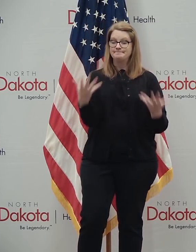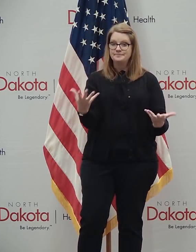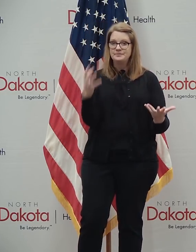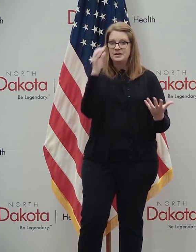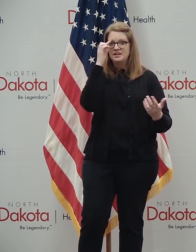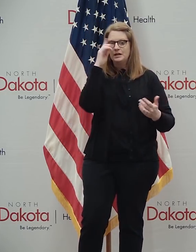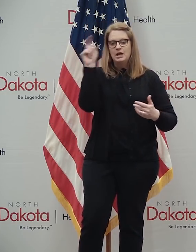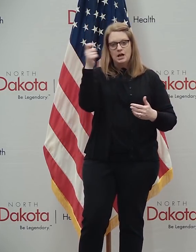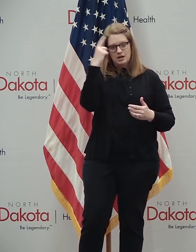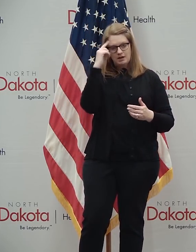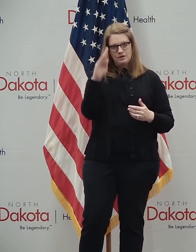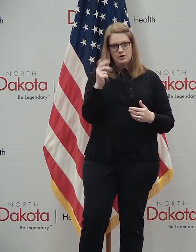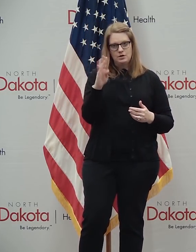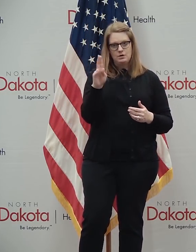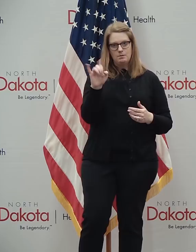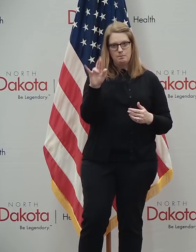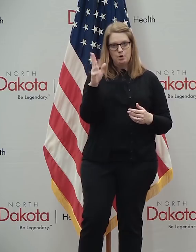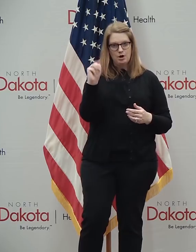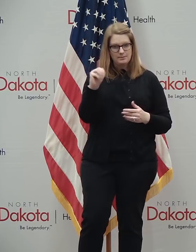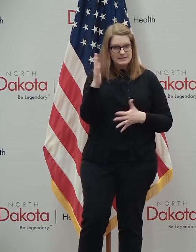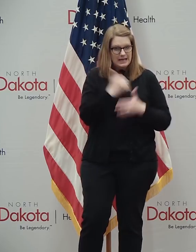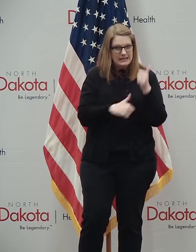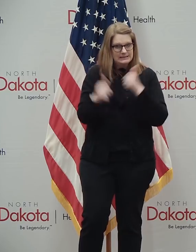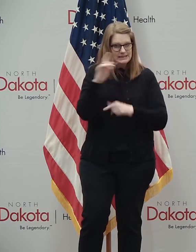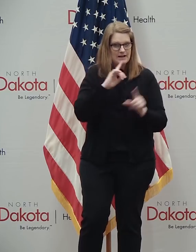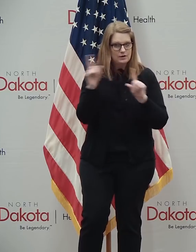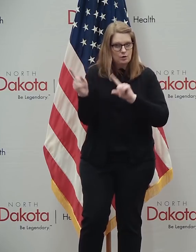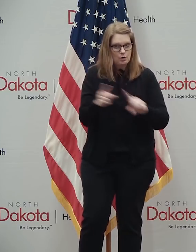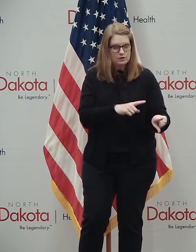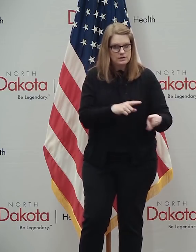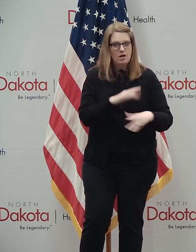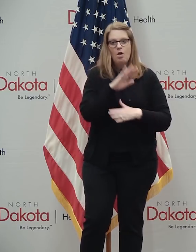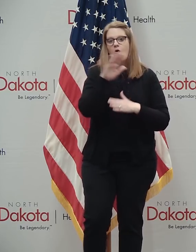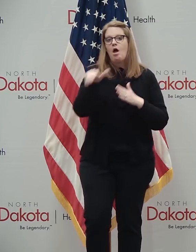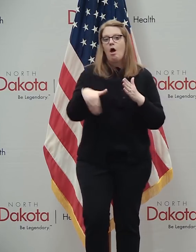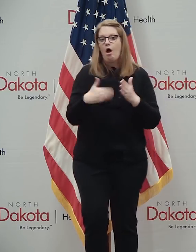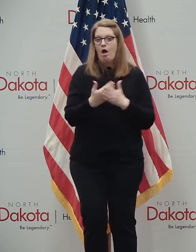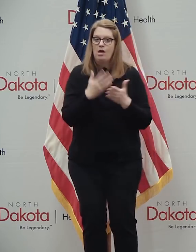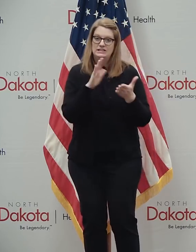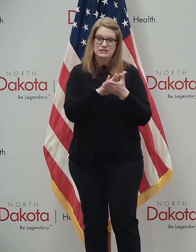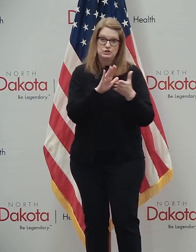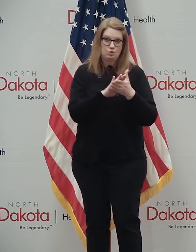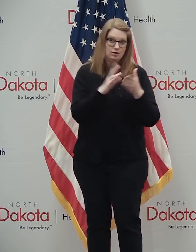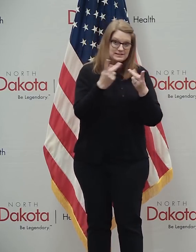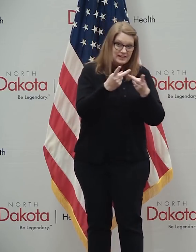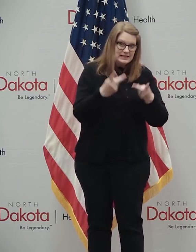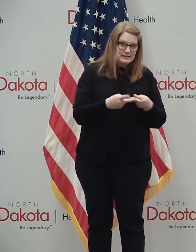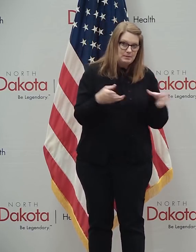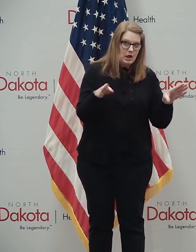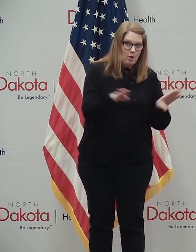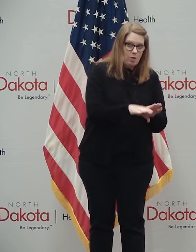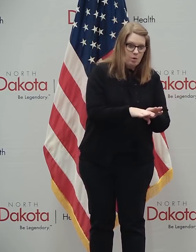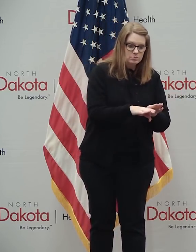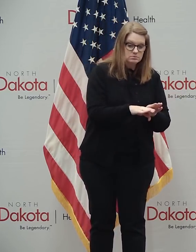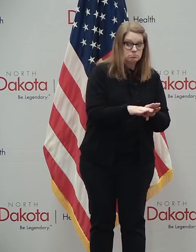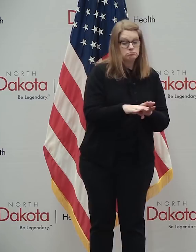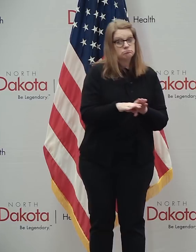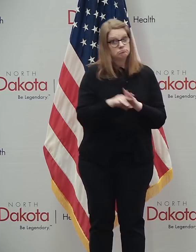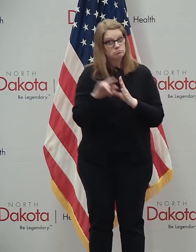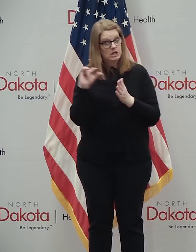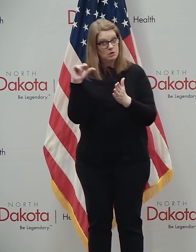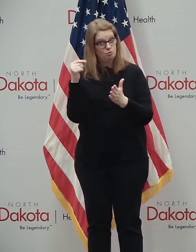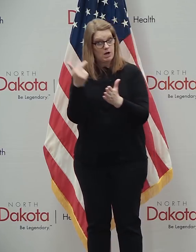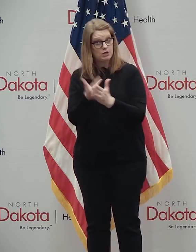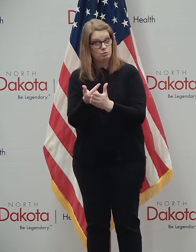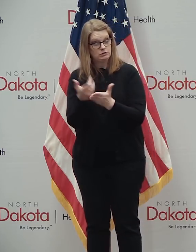Governor Burgum's executive order currently requires all school facilities to be closed. Can a school still hold a graduation